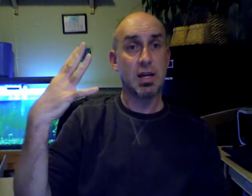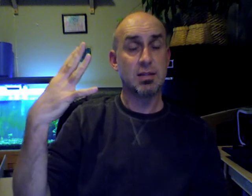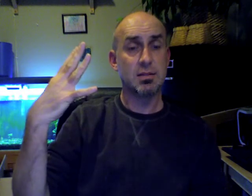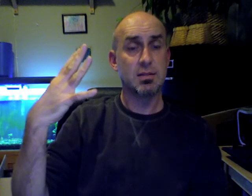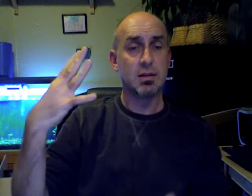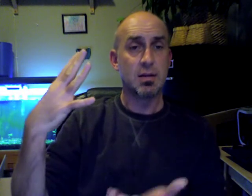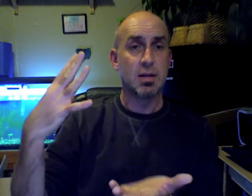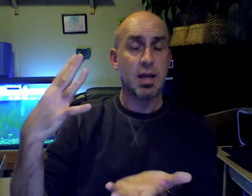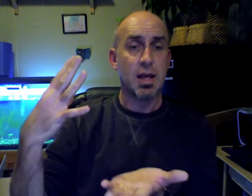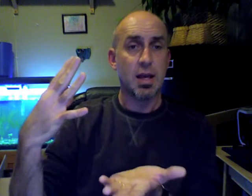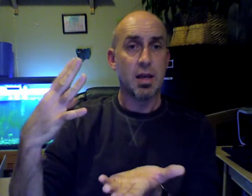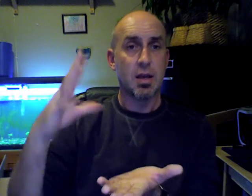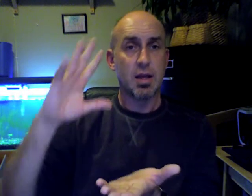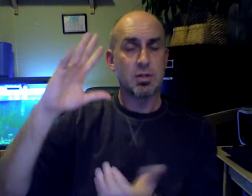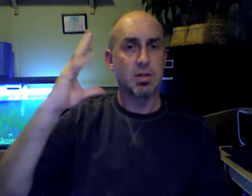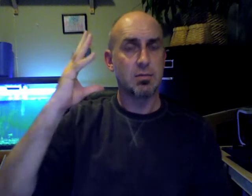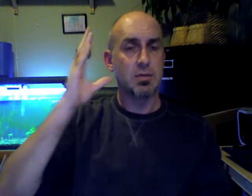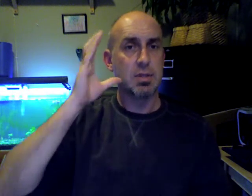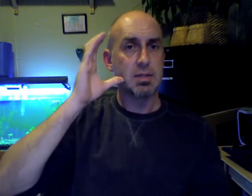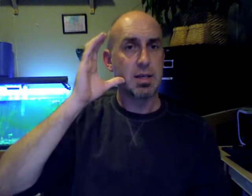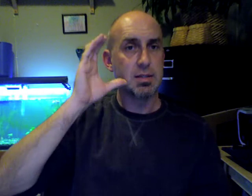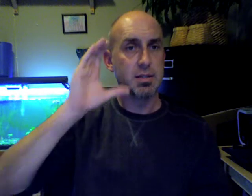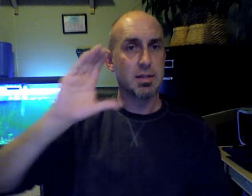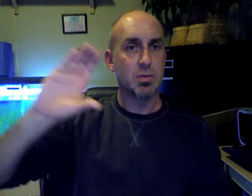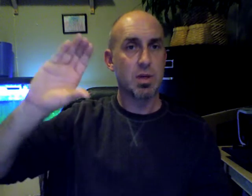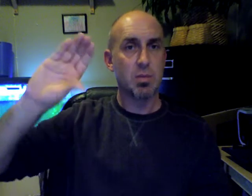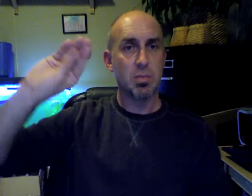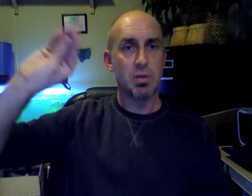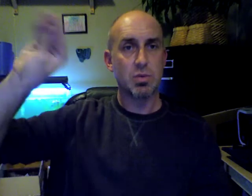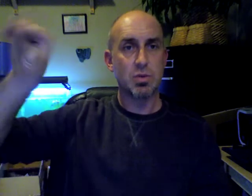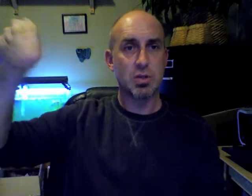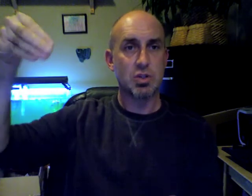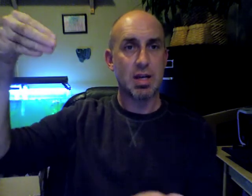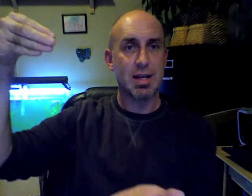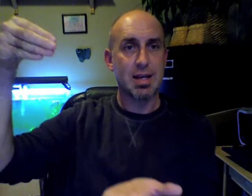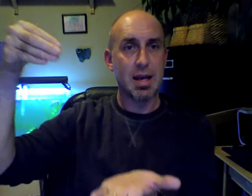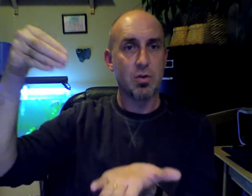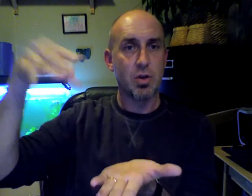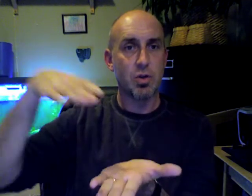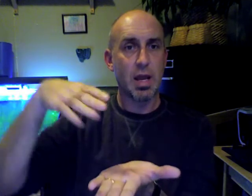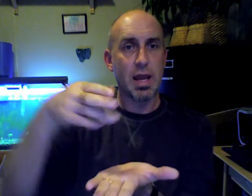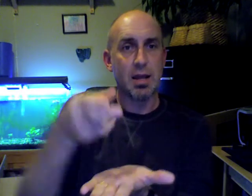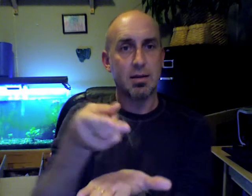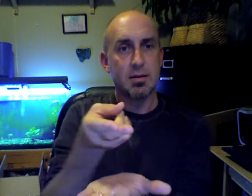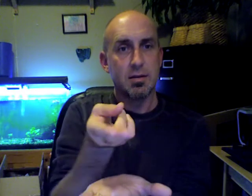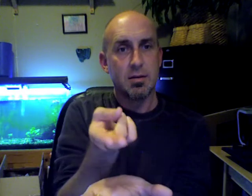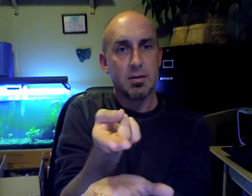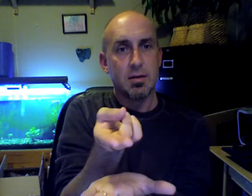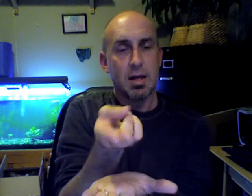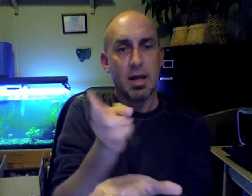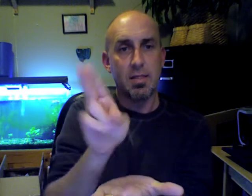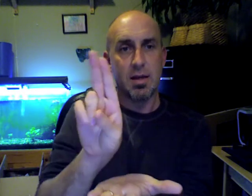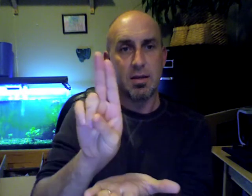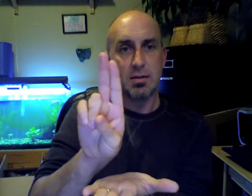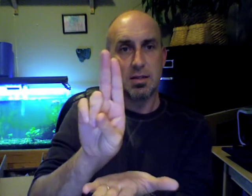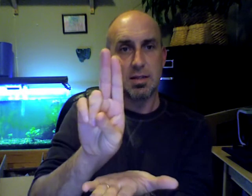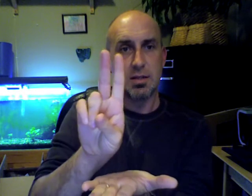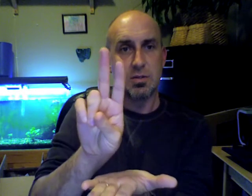shines. Actually, in this case, the sun would come up and it would turn around and shine down on your hand, and then it's like two